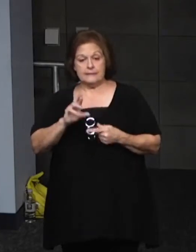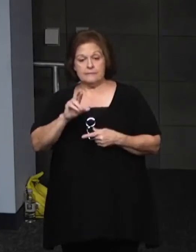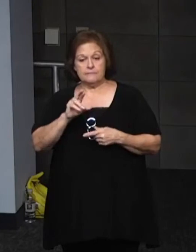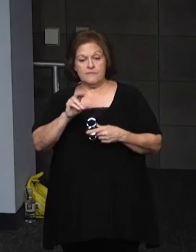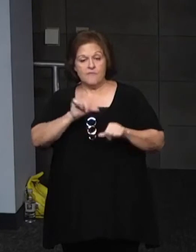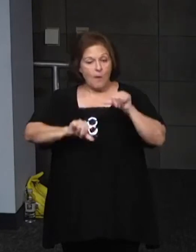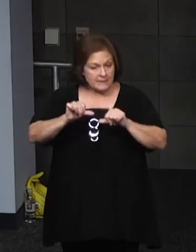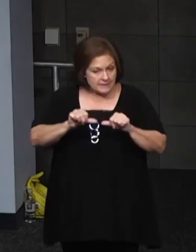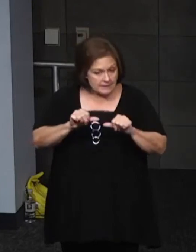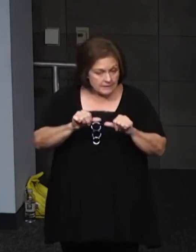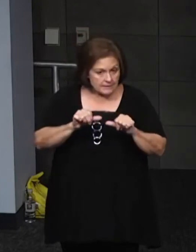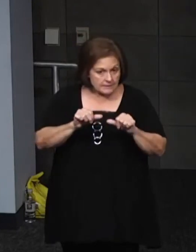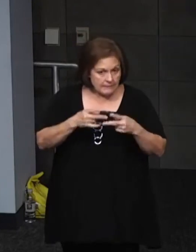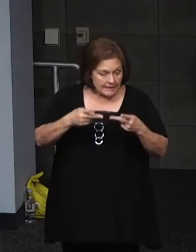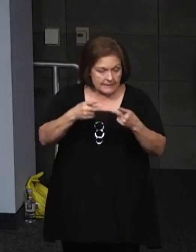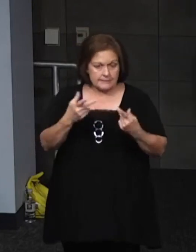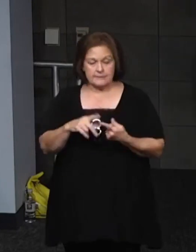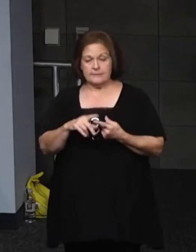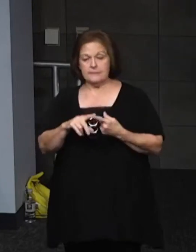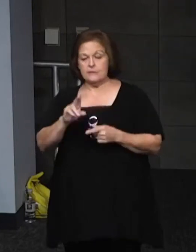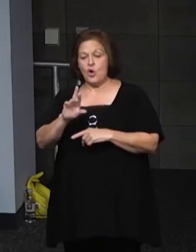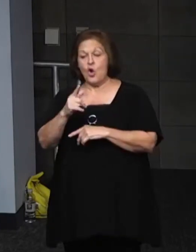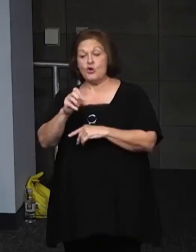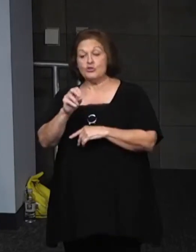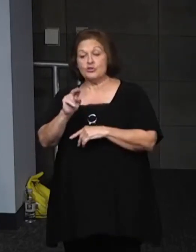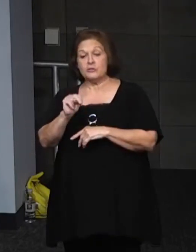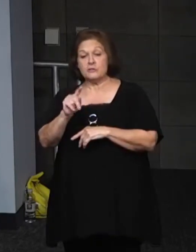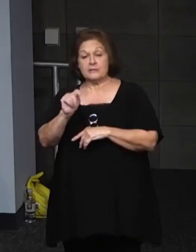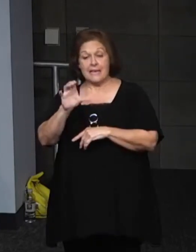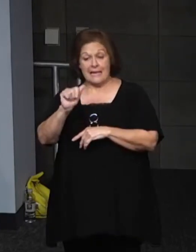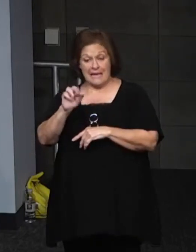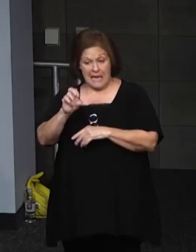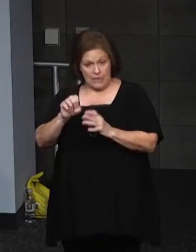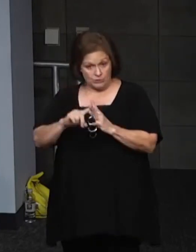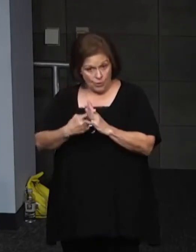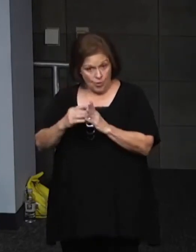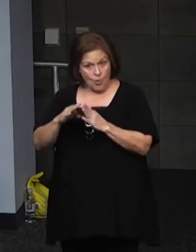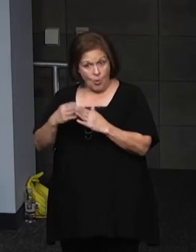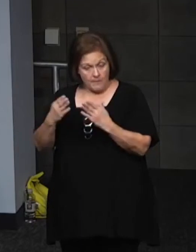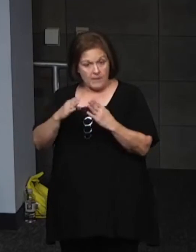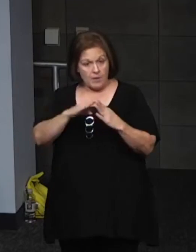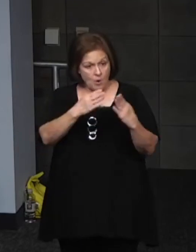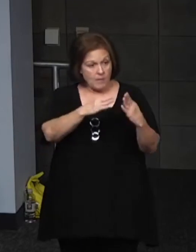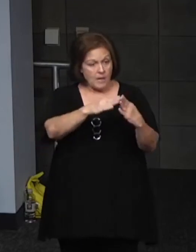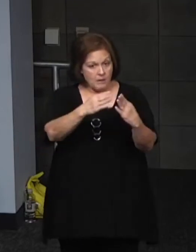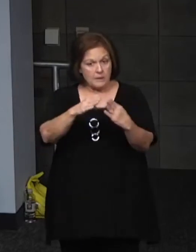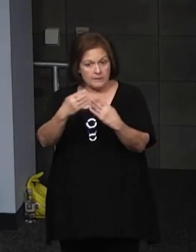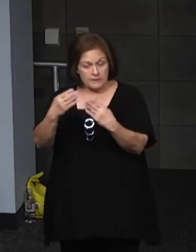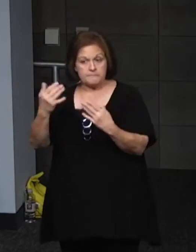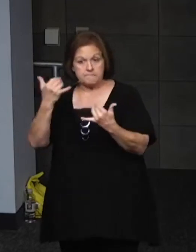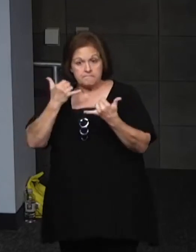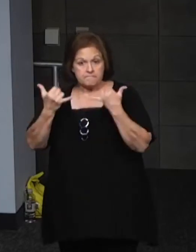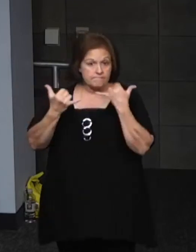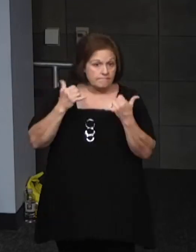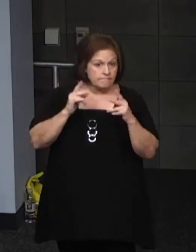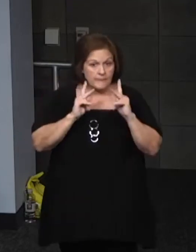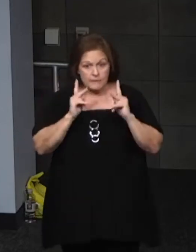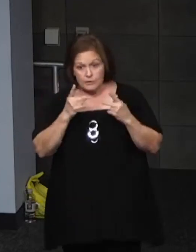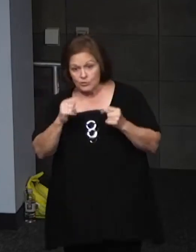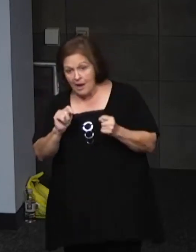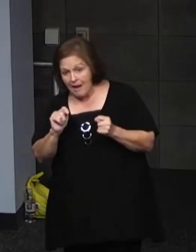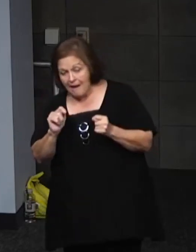today that some urgent care facilities are starting to open, which is a huge thing. We're getting tons of calls about people trying to